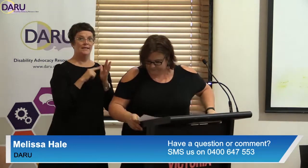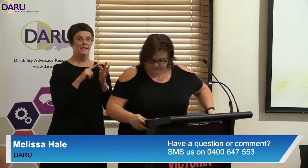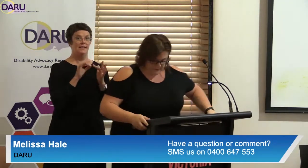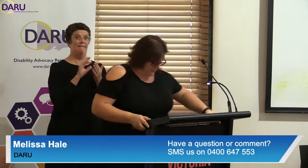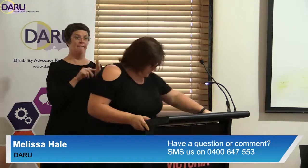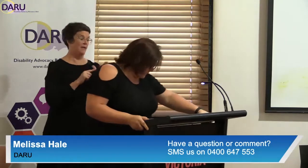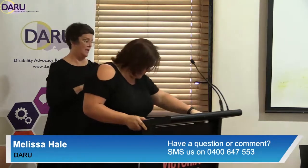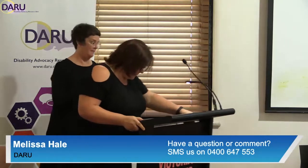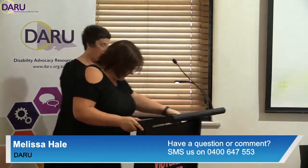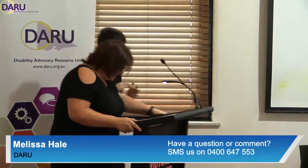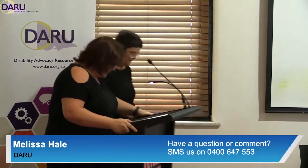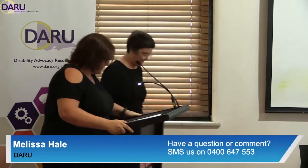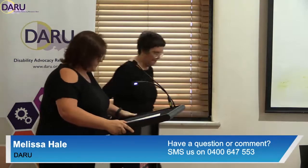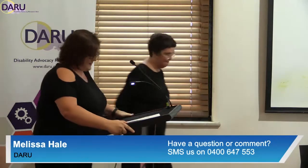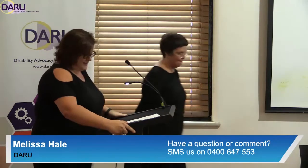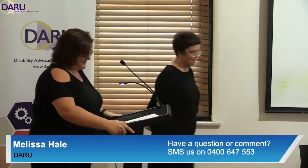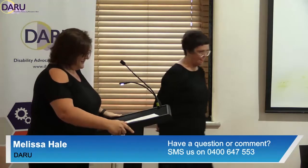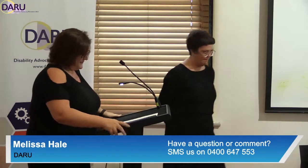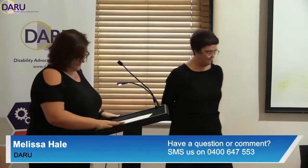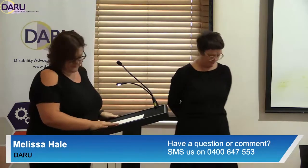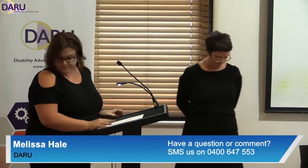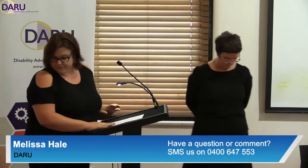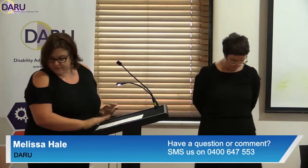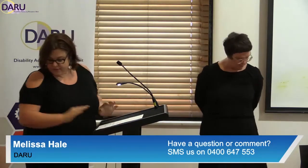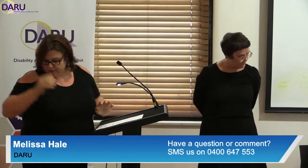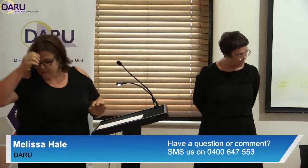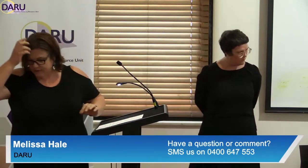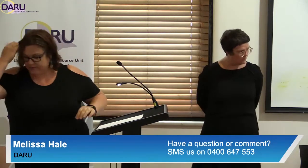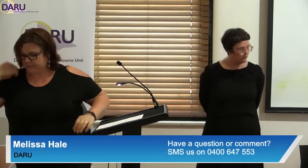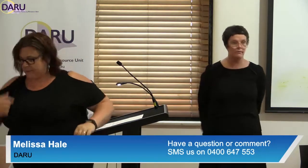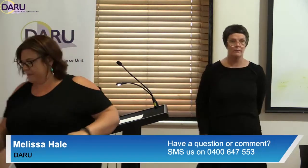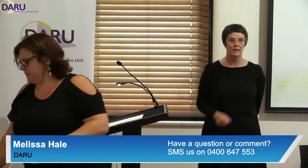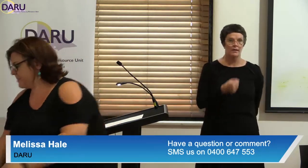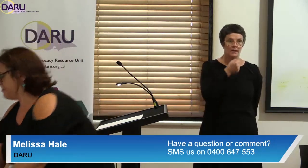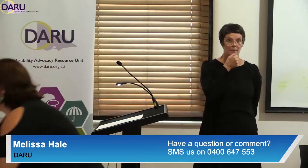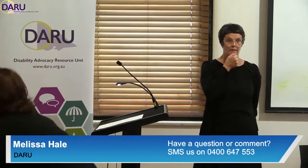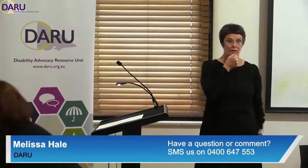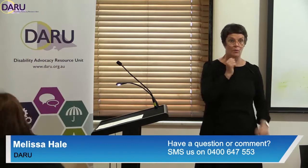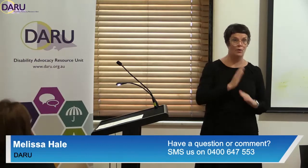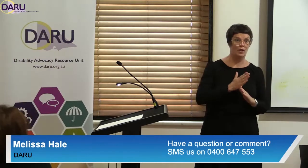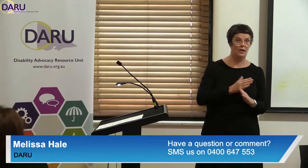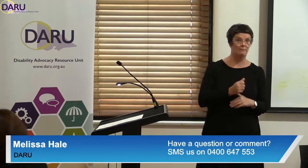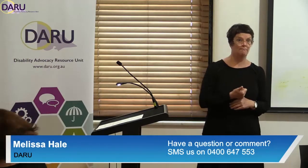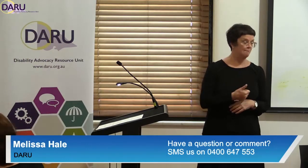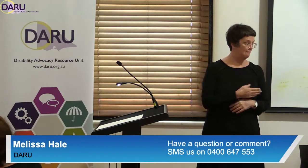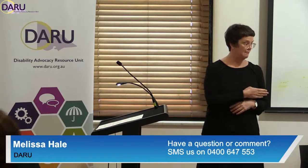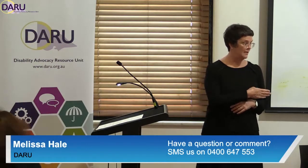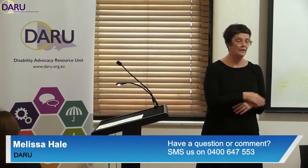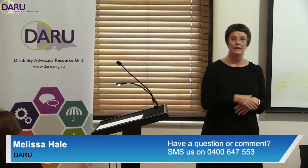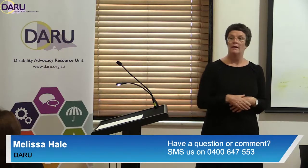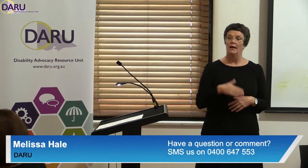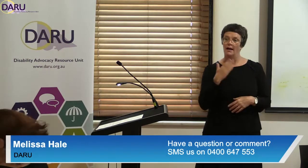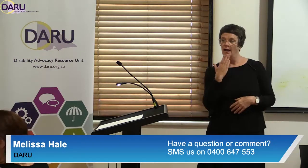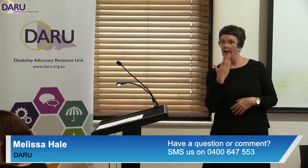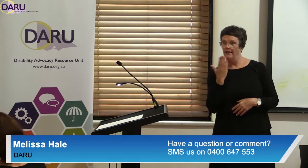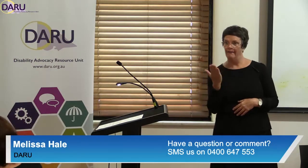Thank you, Ned. Oh, is this on? Yes, that's on? Okay. Thank you, Natasha,